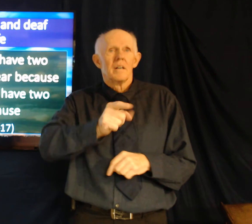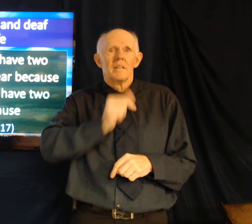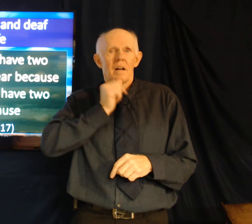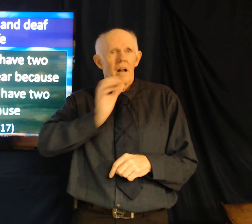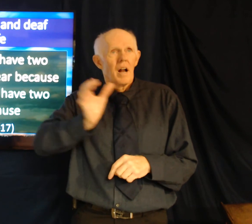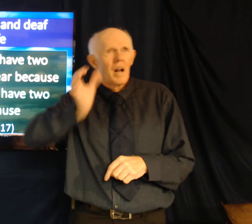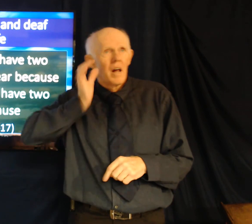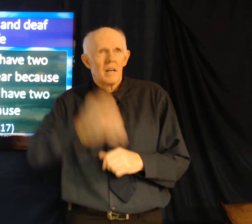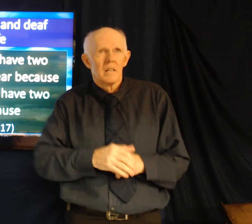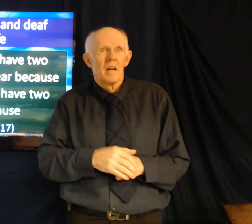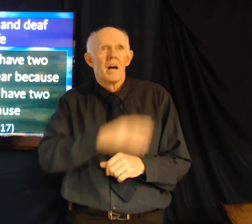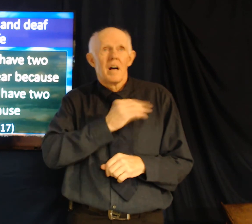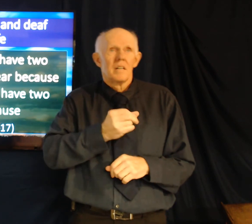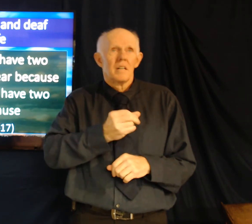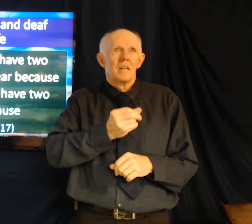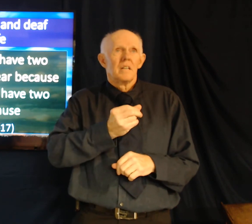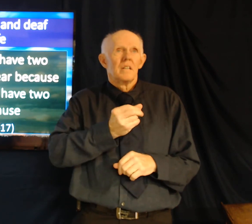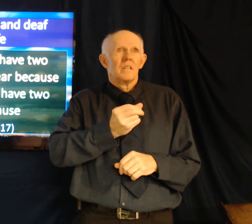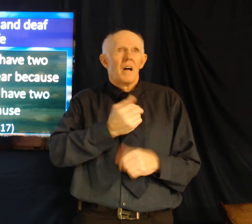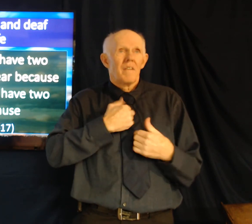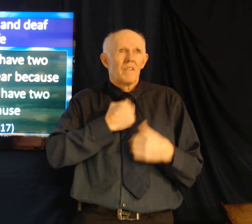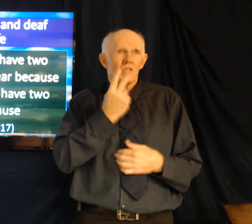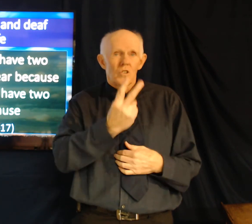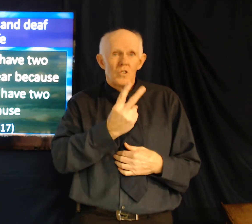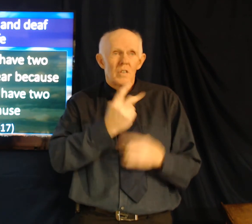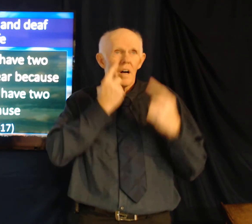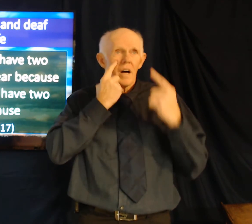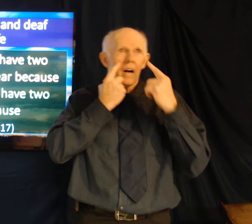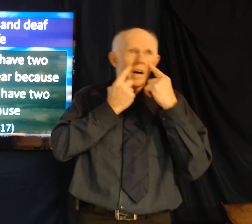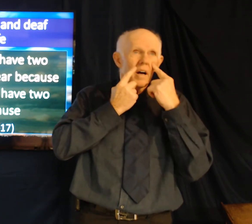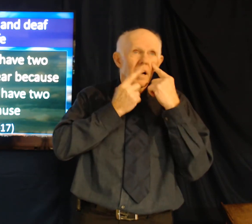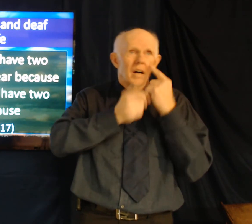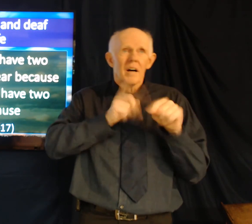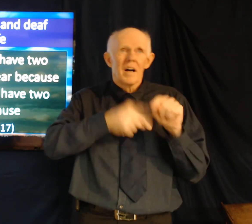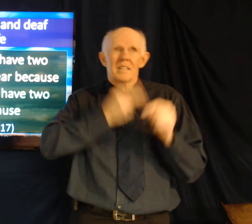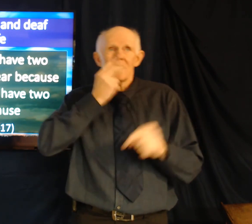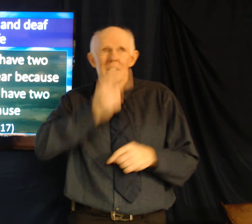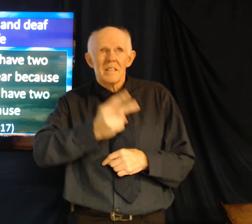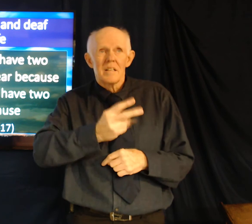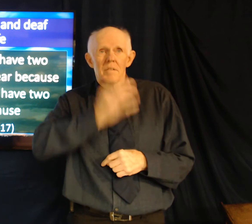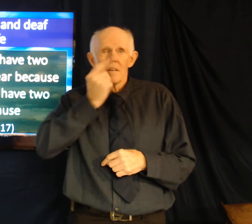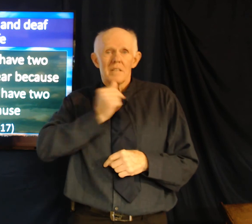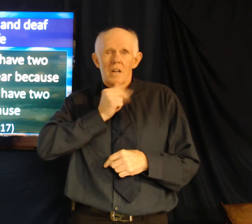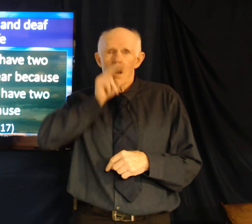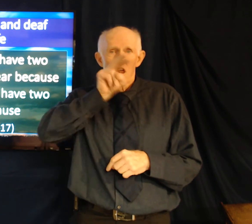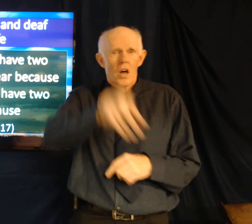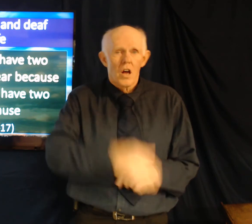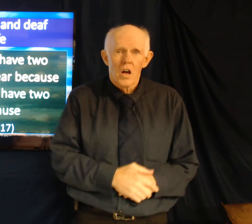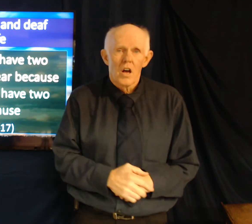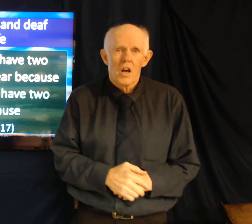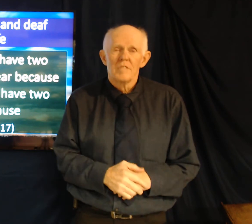Because you do not listen. And you have two eyes. But you can't see. Because you do don't look.